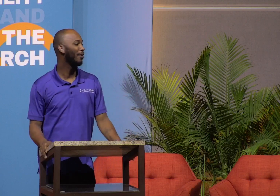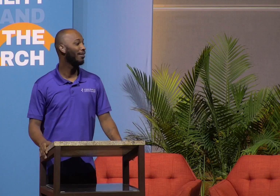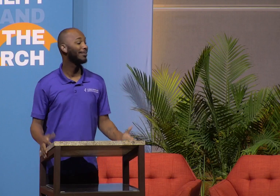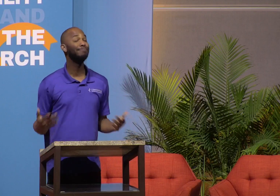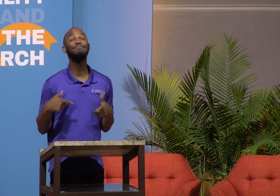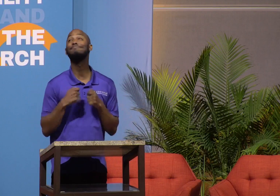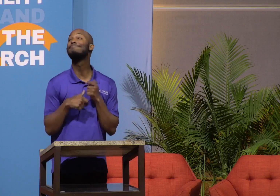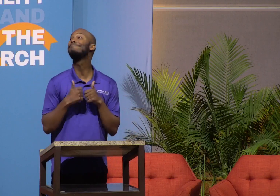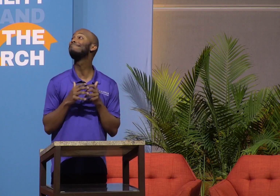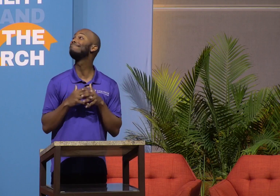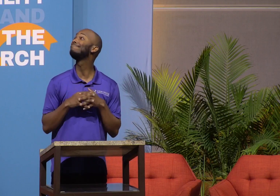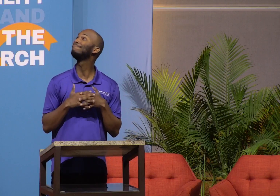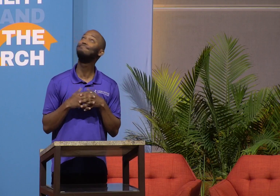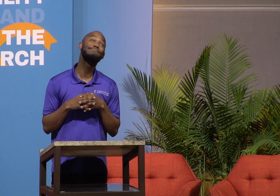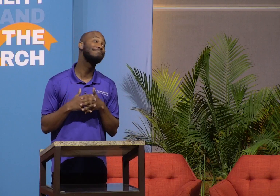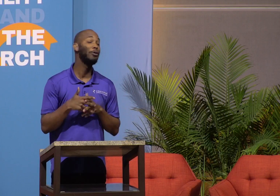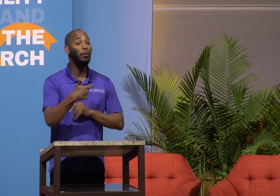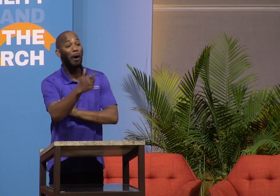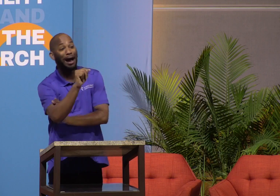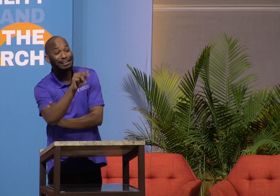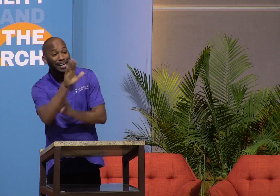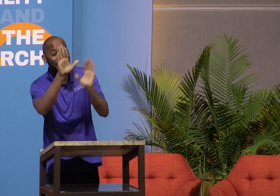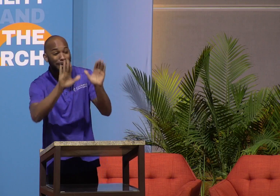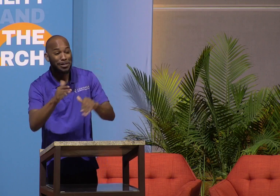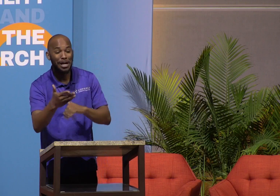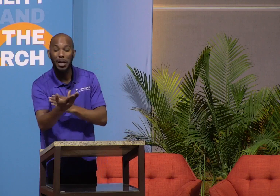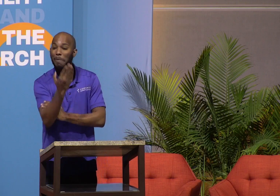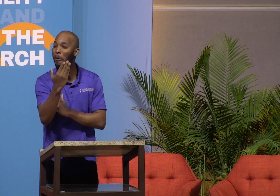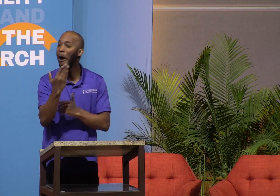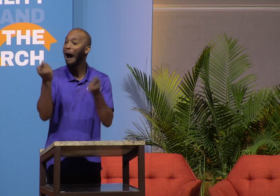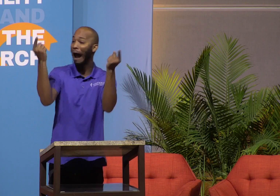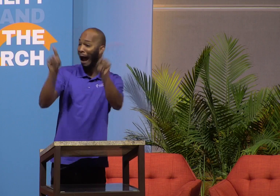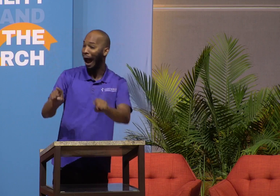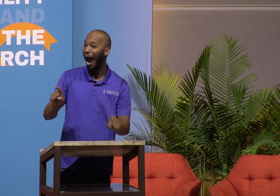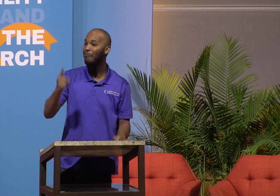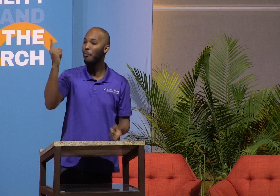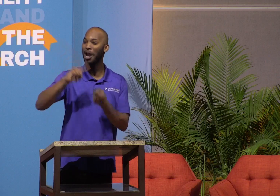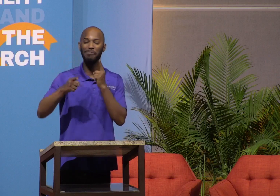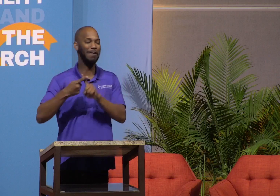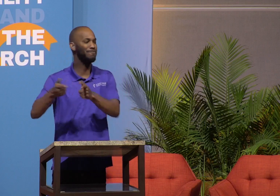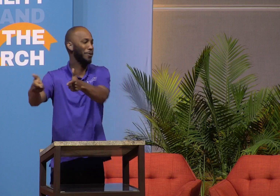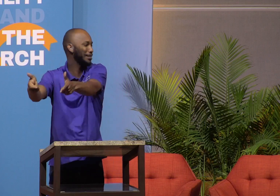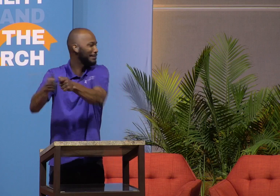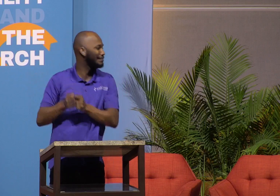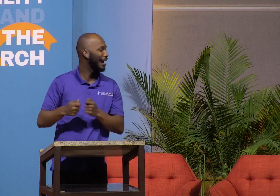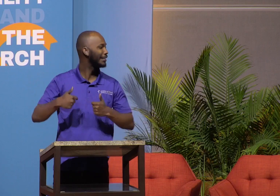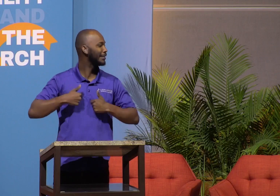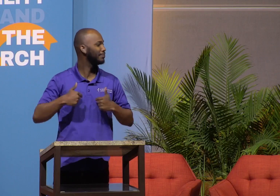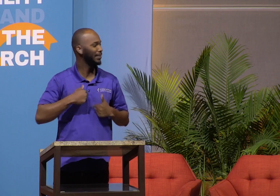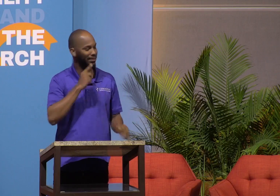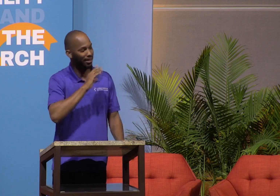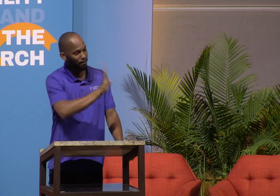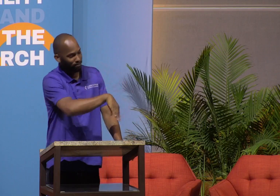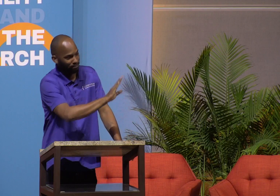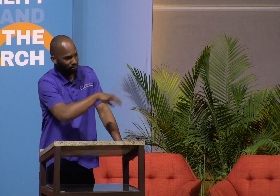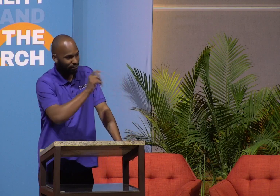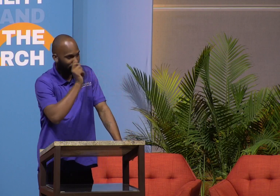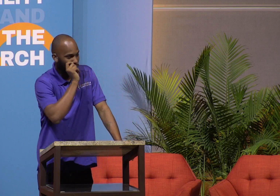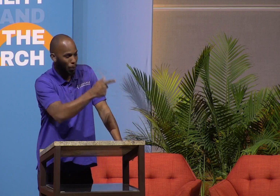I typically stayed home or in my college dormitory, and I would watch certain things online for services. And I